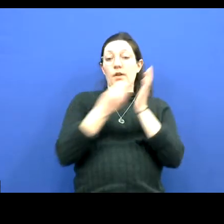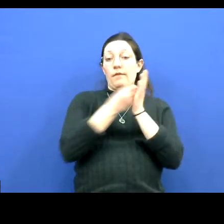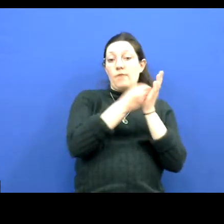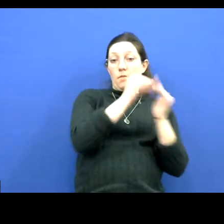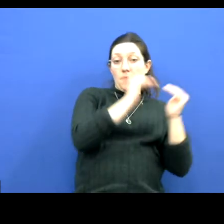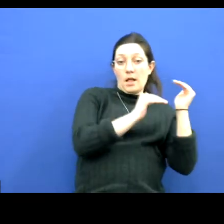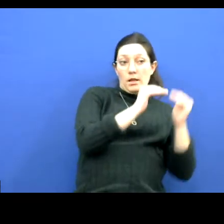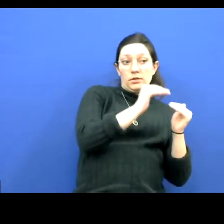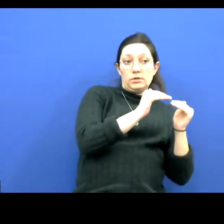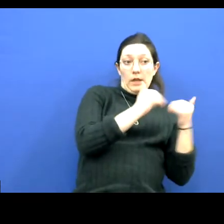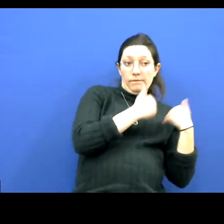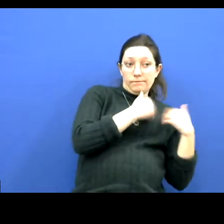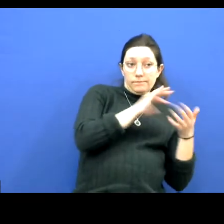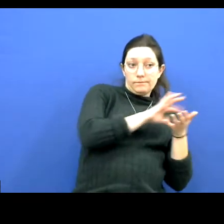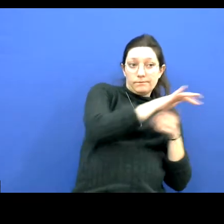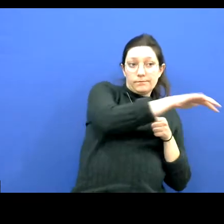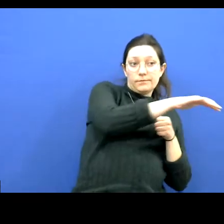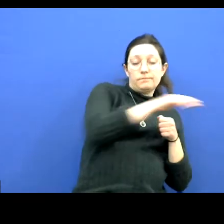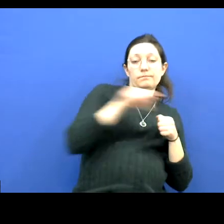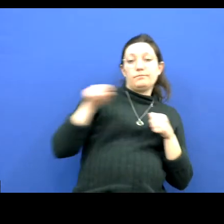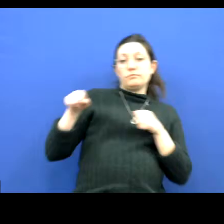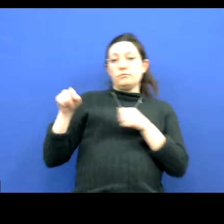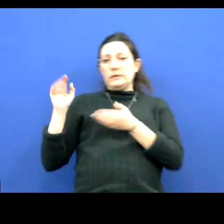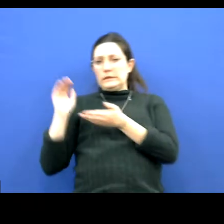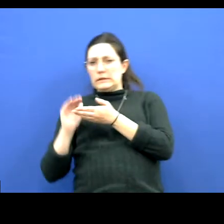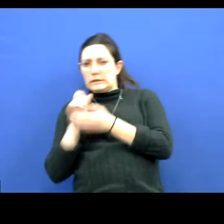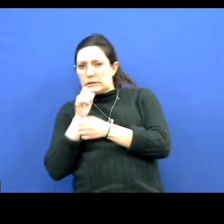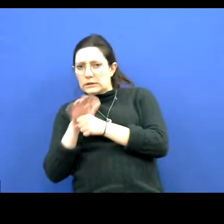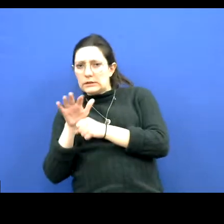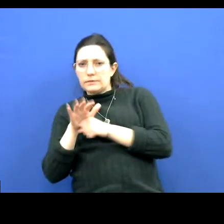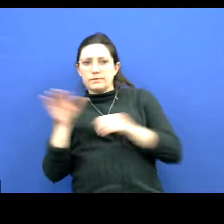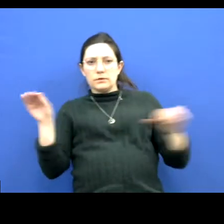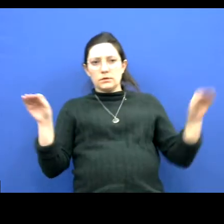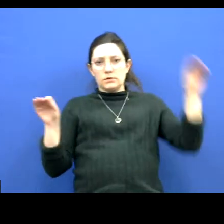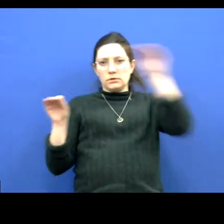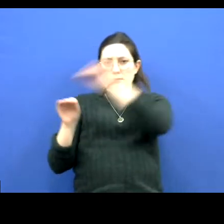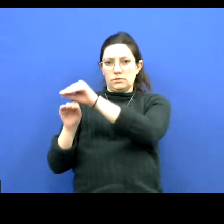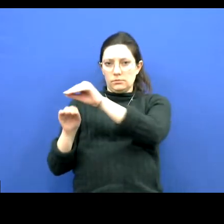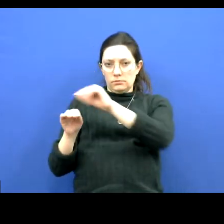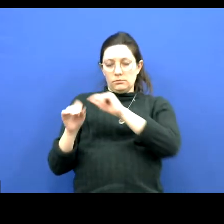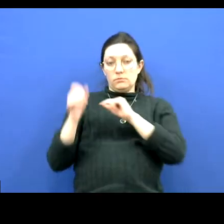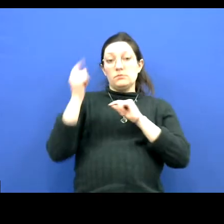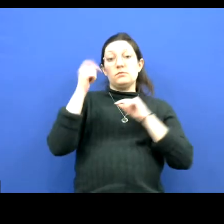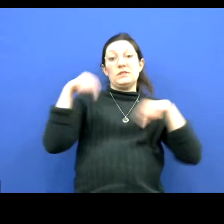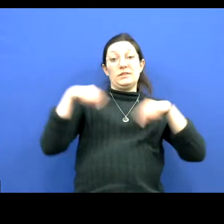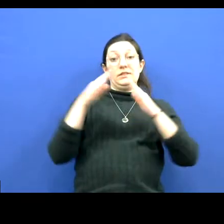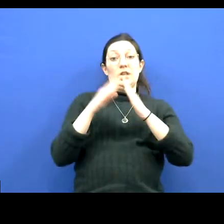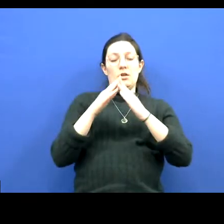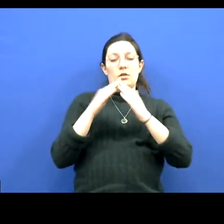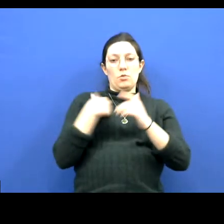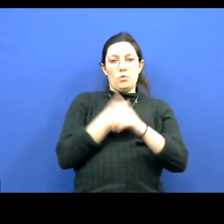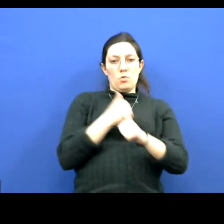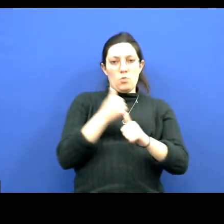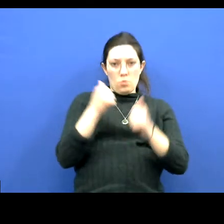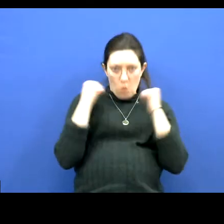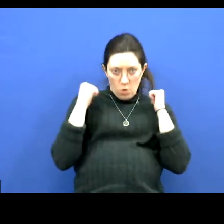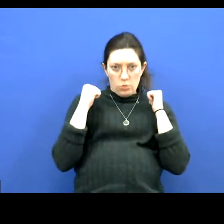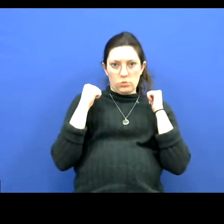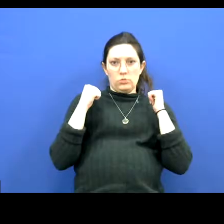fund balance to make it balance out. One of the things we do not do in this town is use it or lose